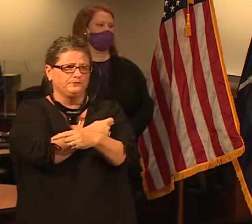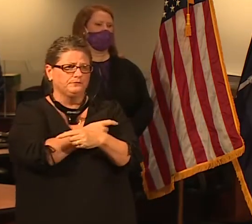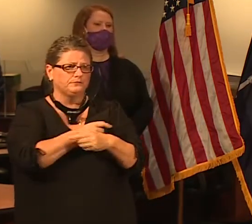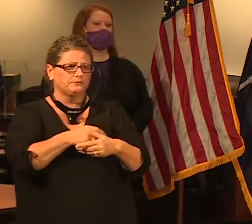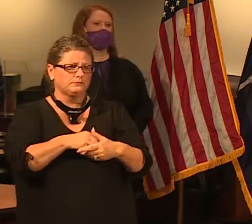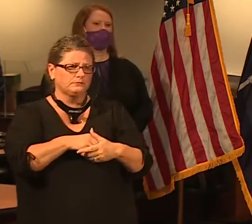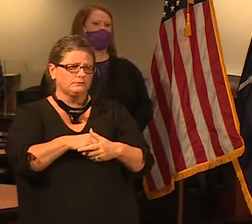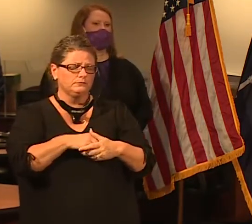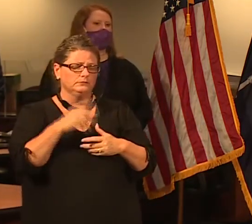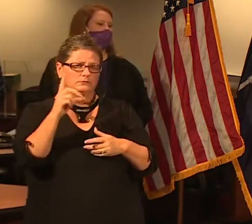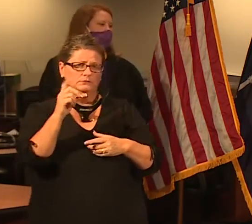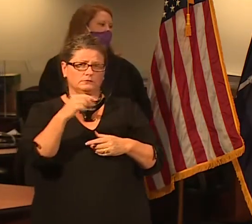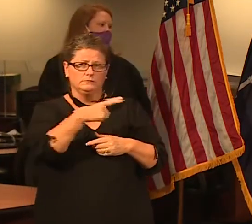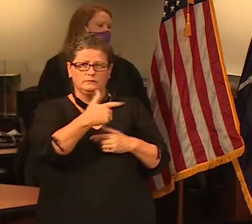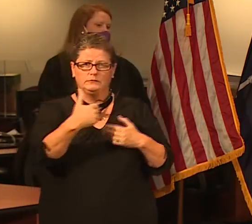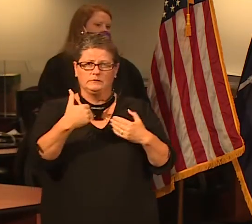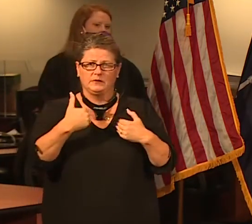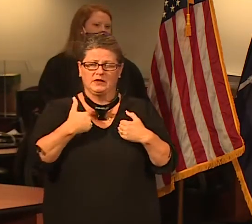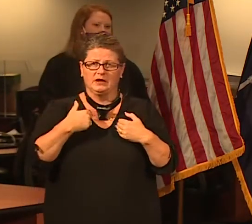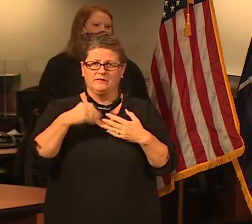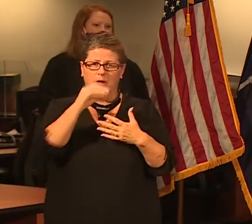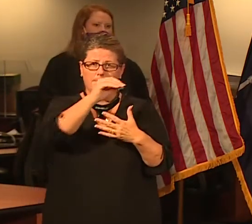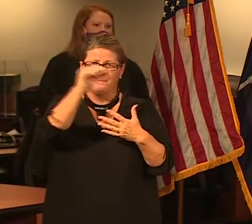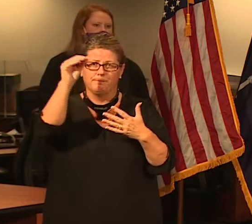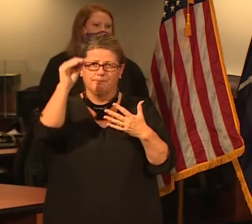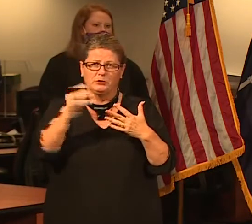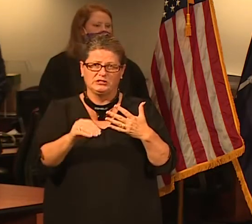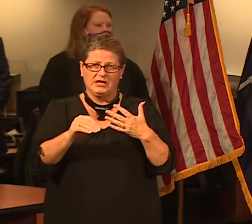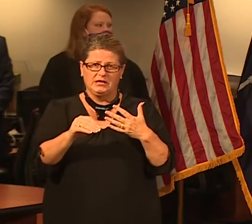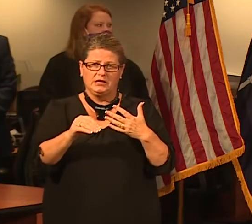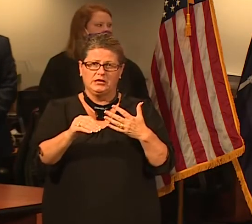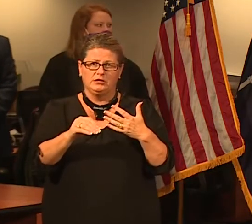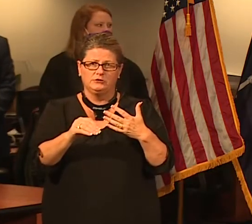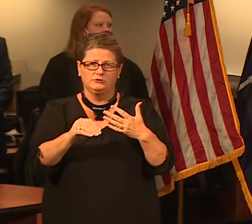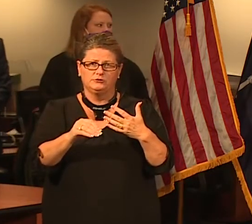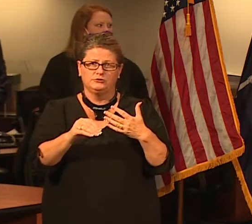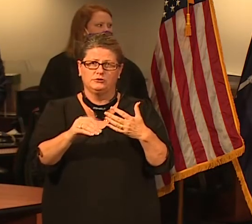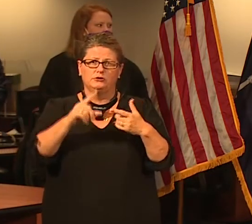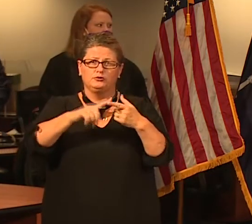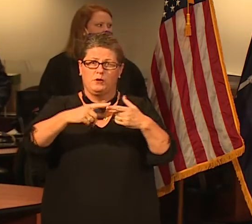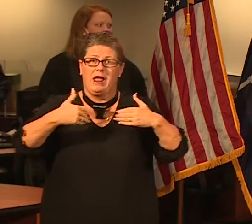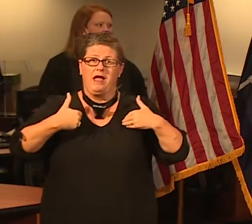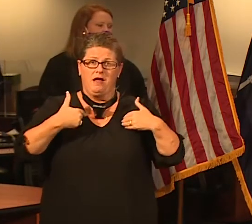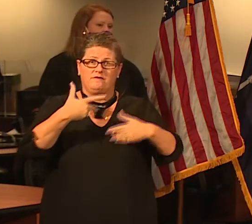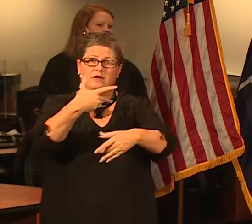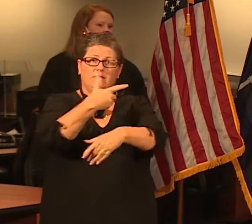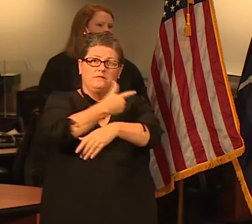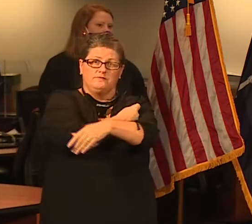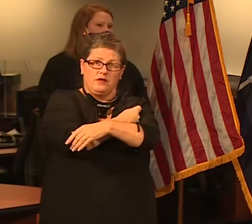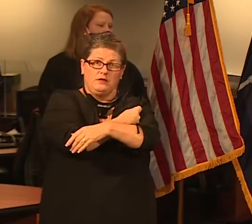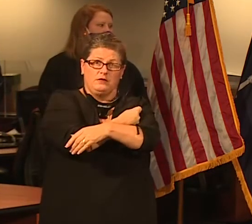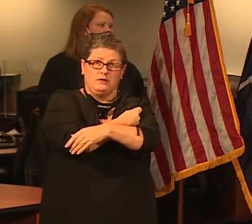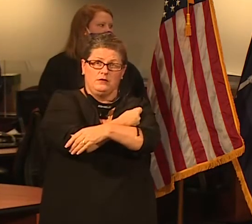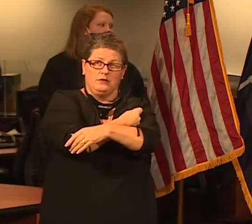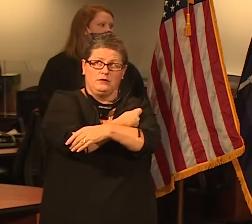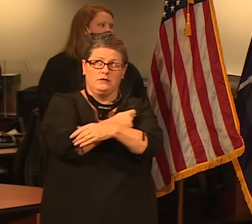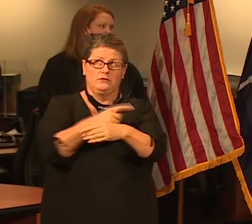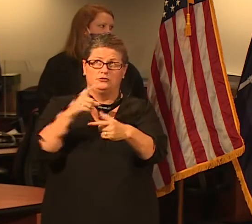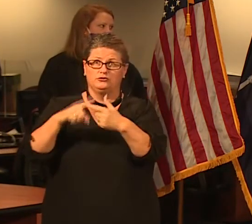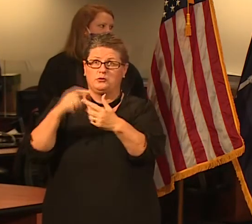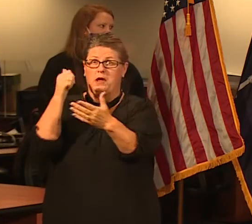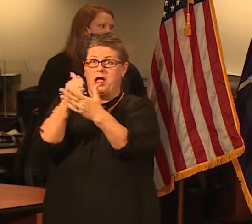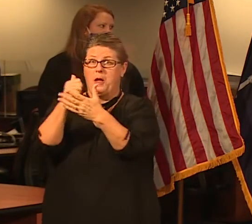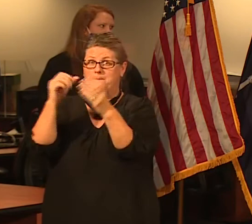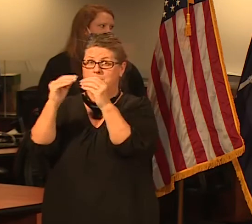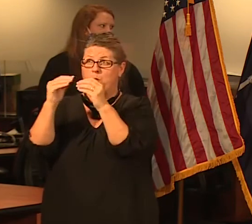particular percentage of South Carolinians that you would want to see covered by the vaccine that would help that would solve